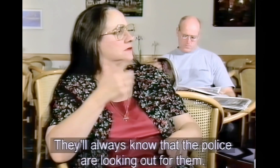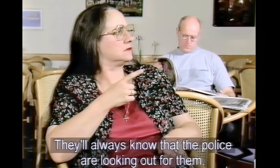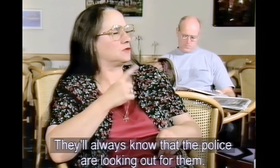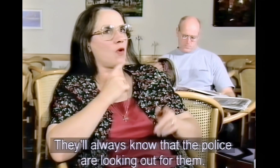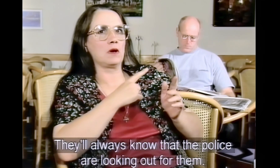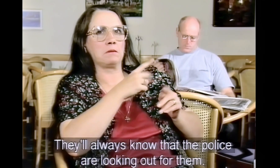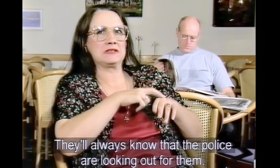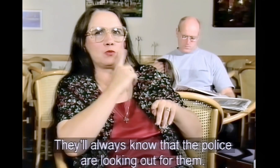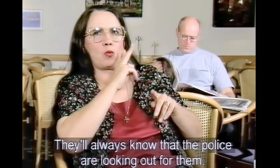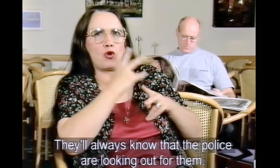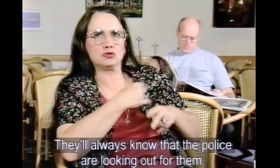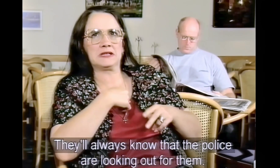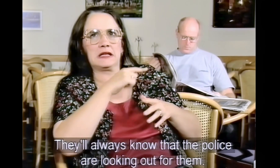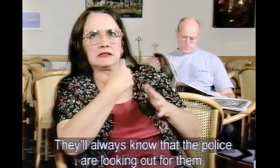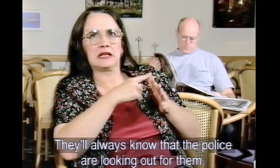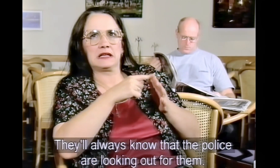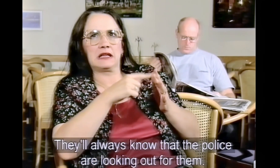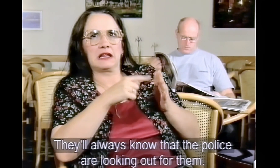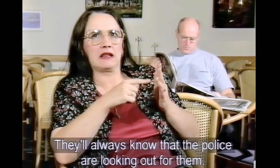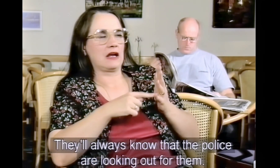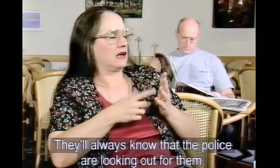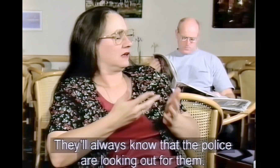They'll always have this knowledge that the police are looking out for them.